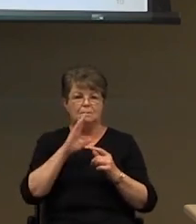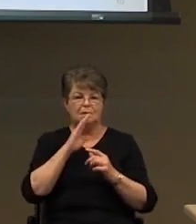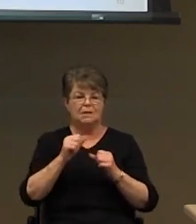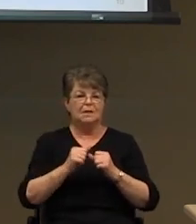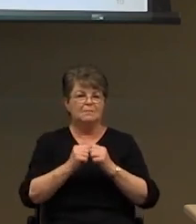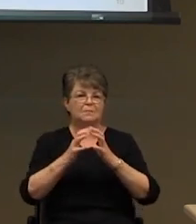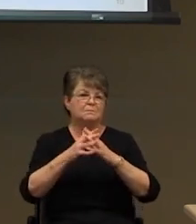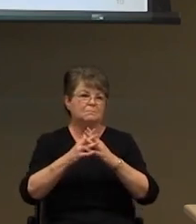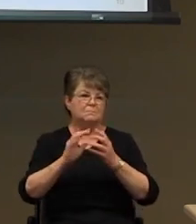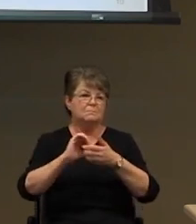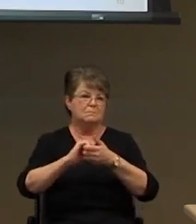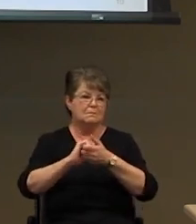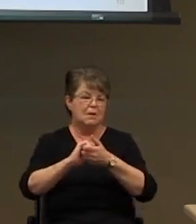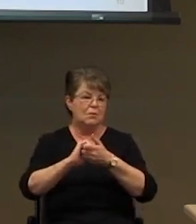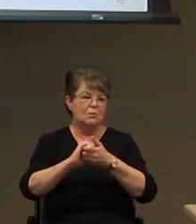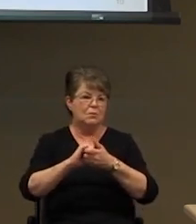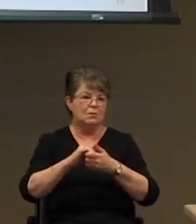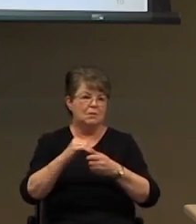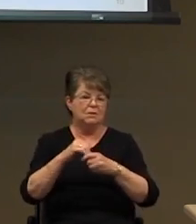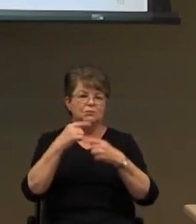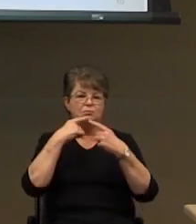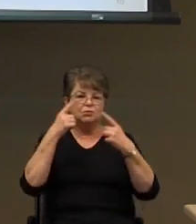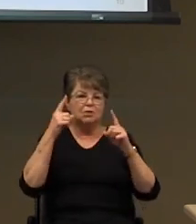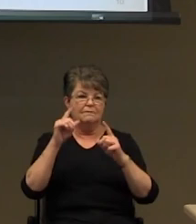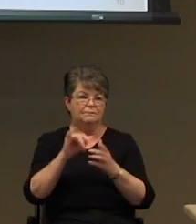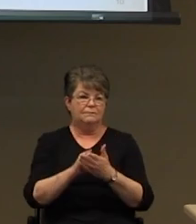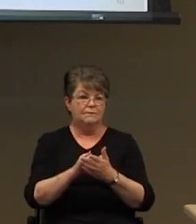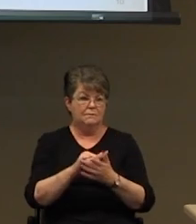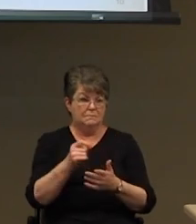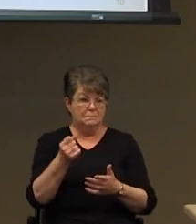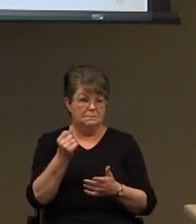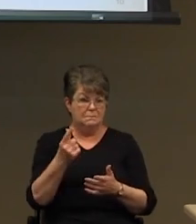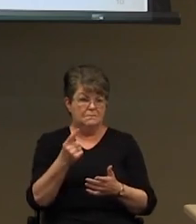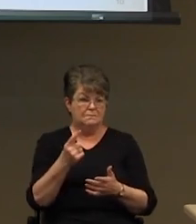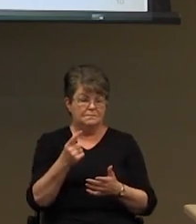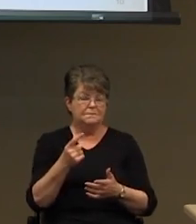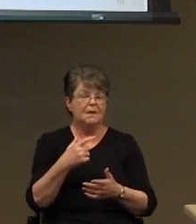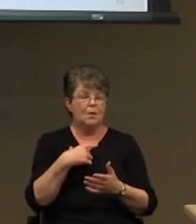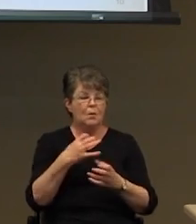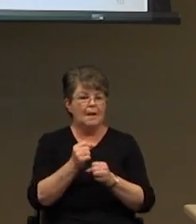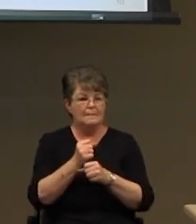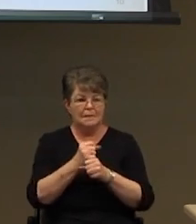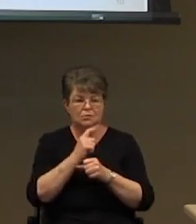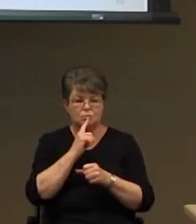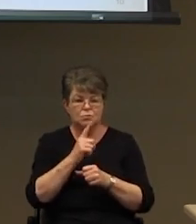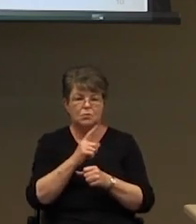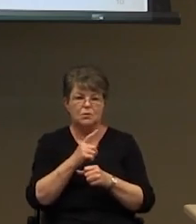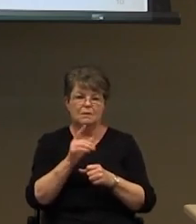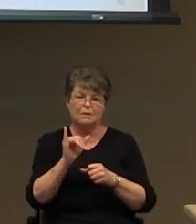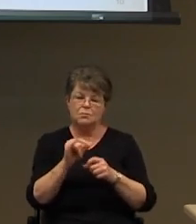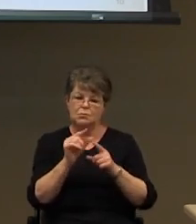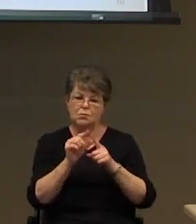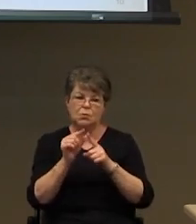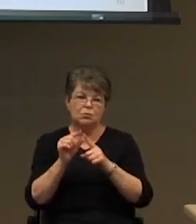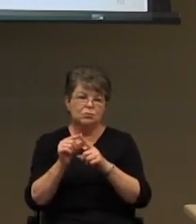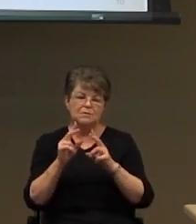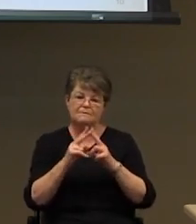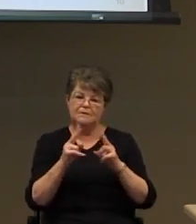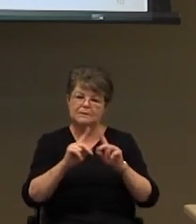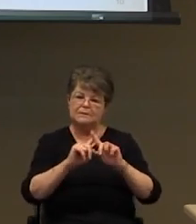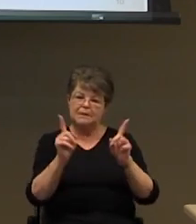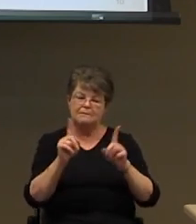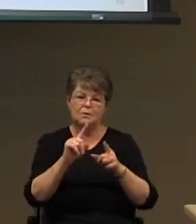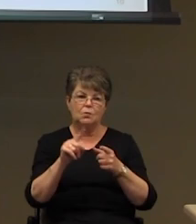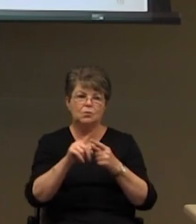partner in achieving. Does that, I want to make sure, because those terms are very, very different